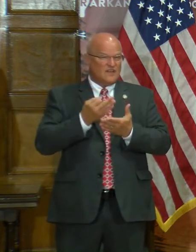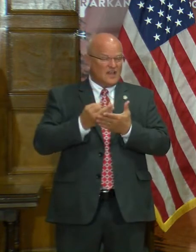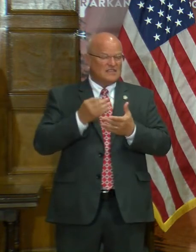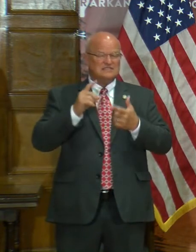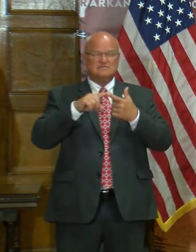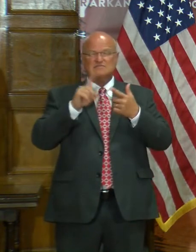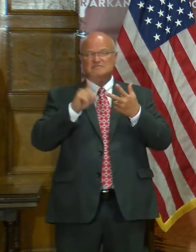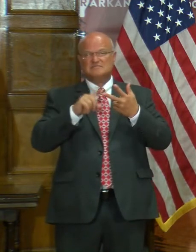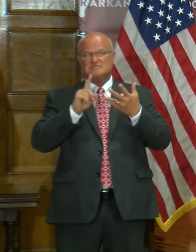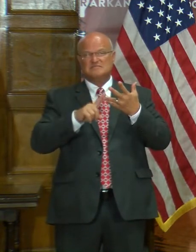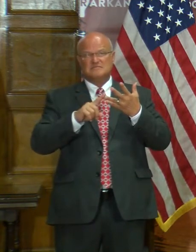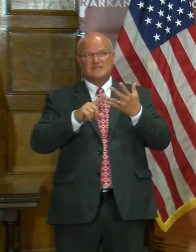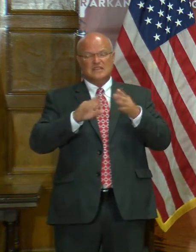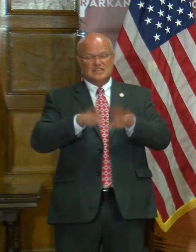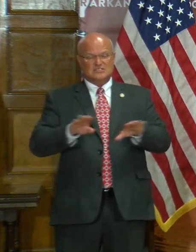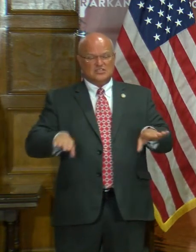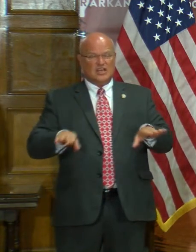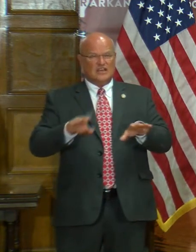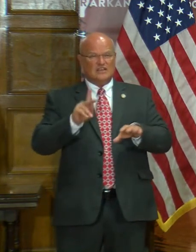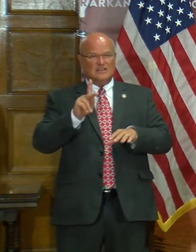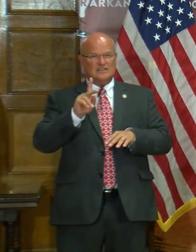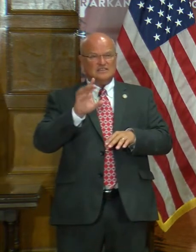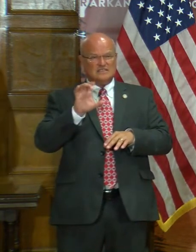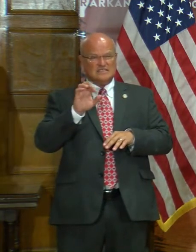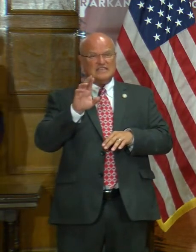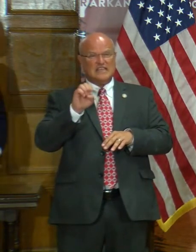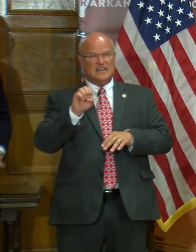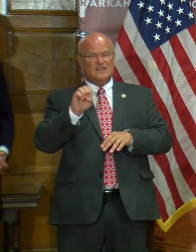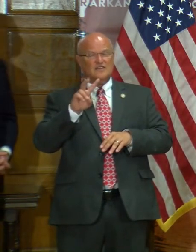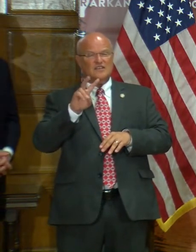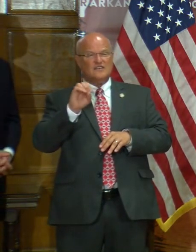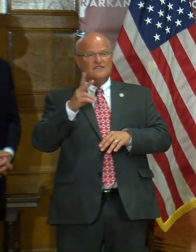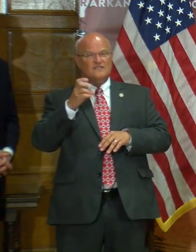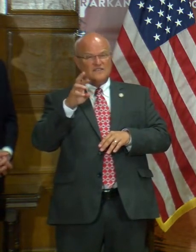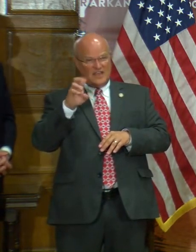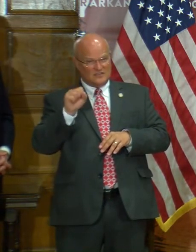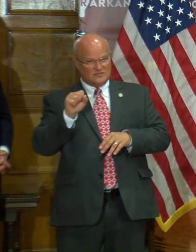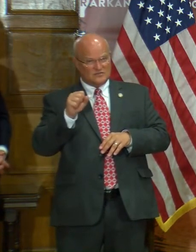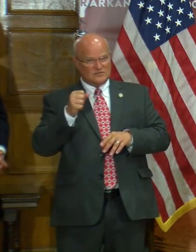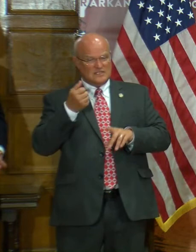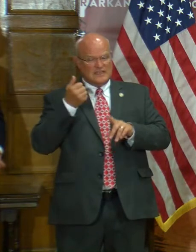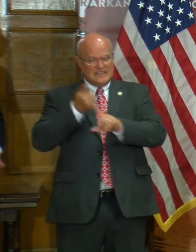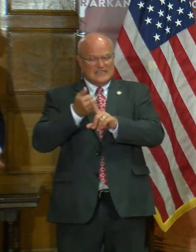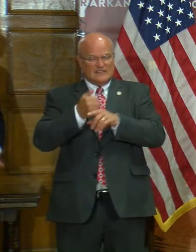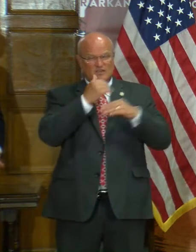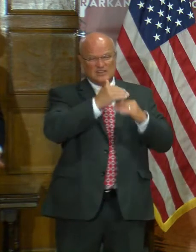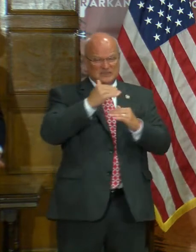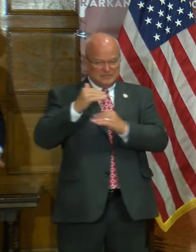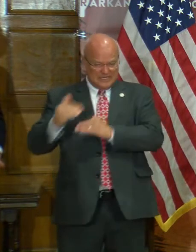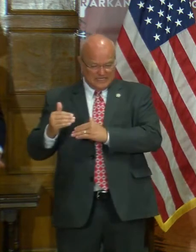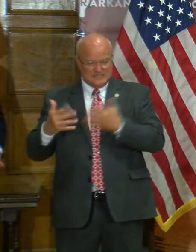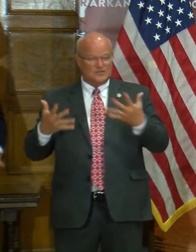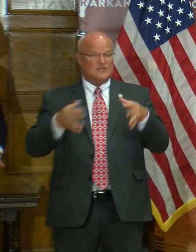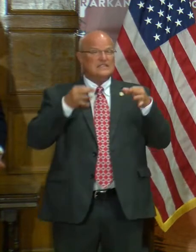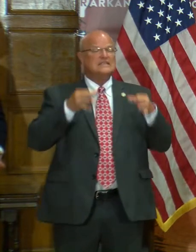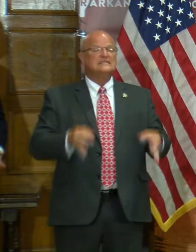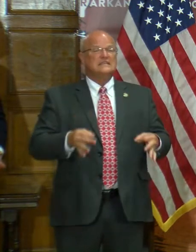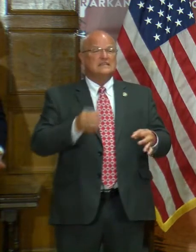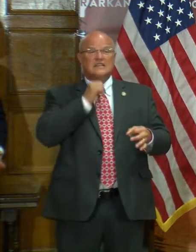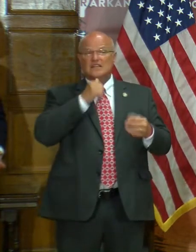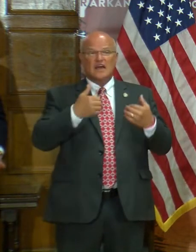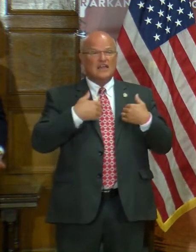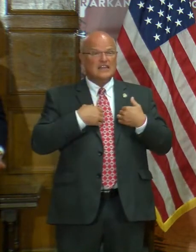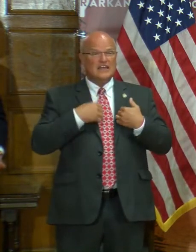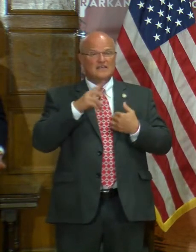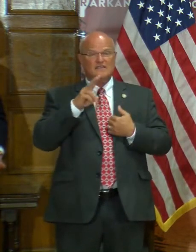you have child care vouchers. Each of those have their own limitations. And so the decision to not